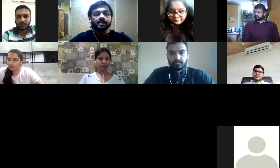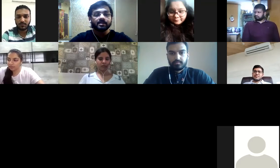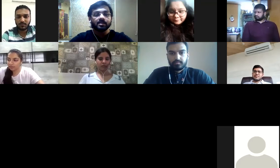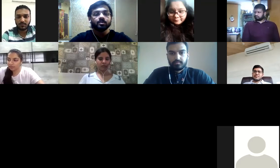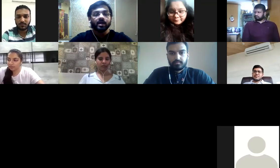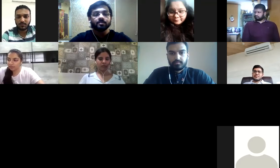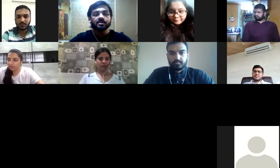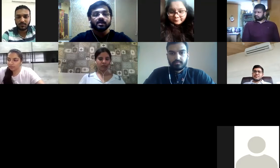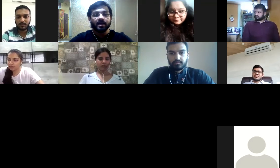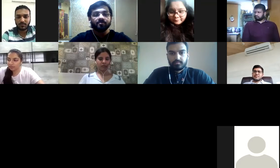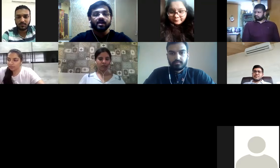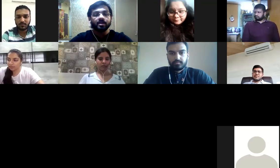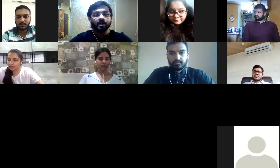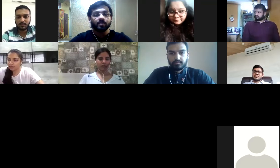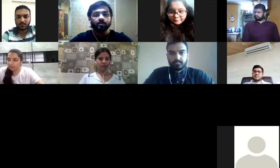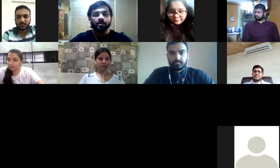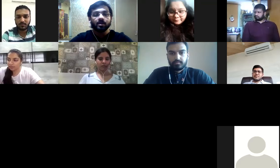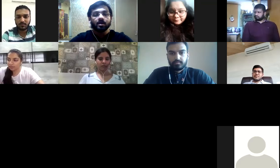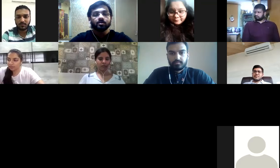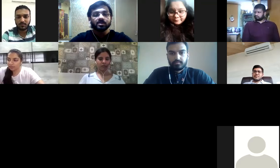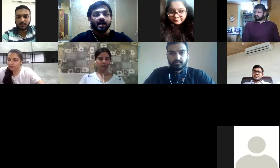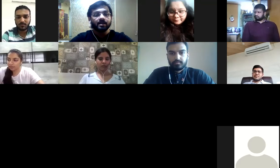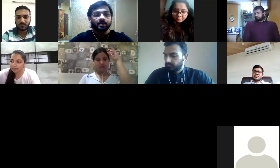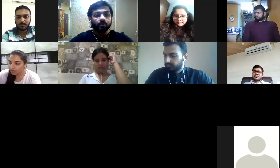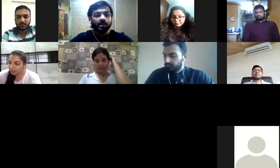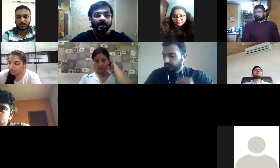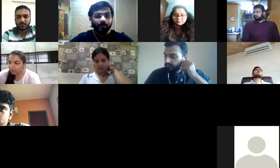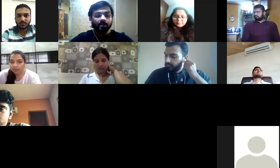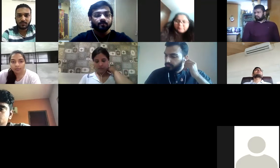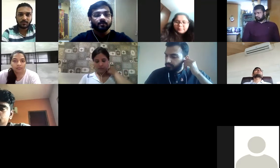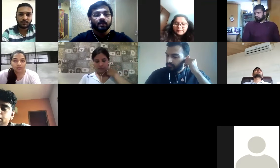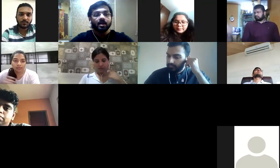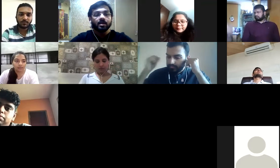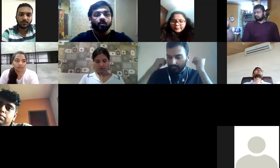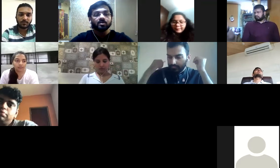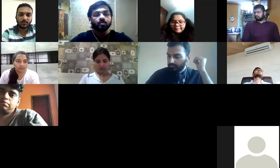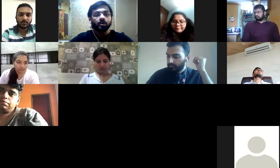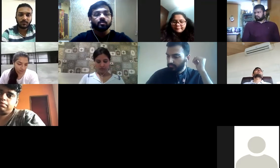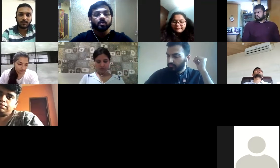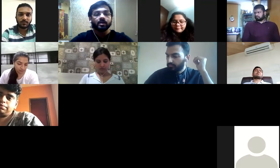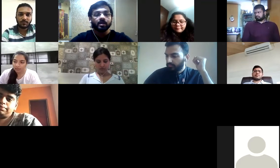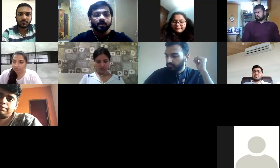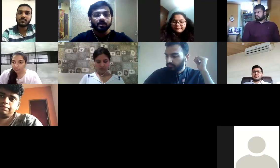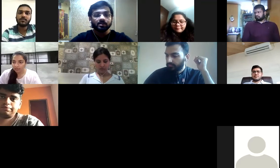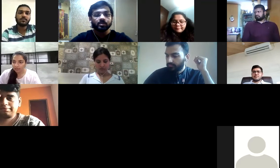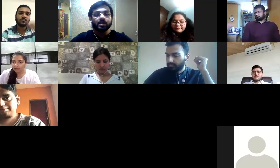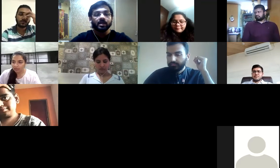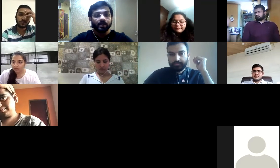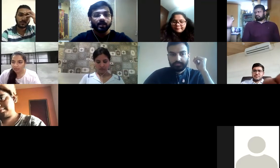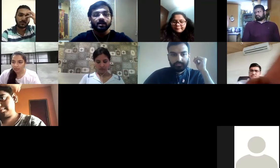teacher who aims deaf and hearing people who stand equally at par. He wants more and more interpreters to be in India